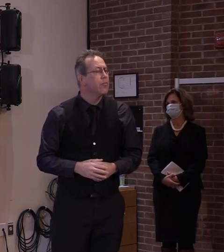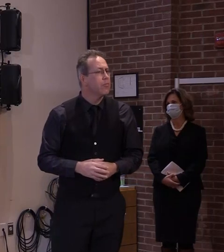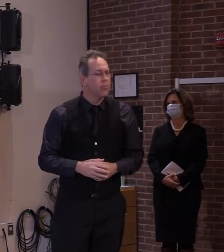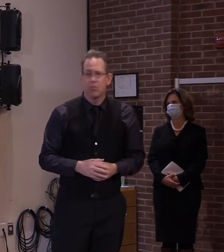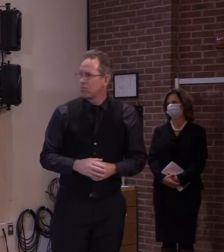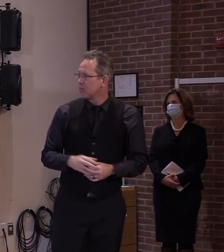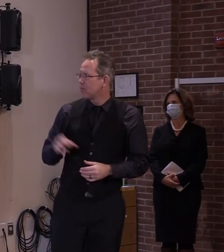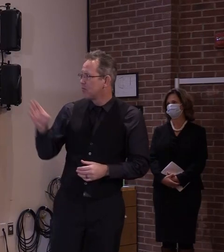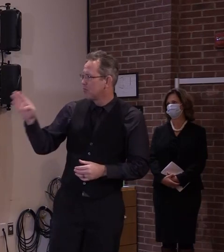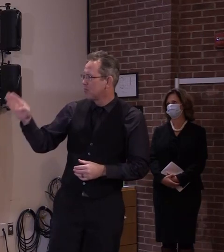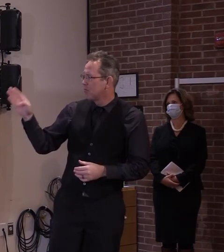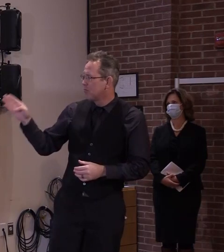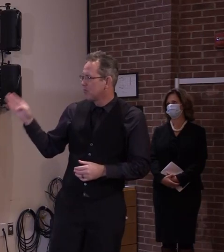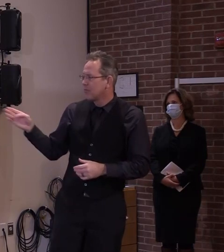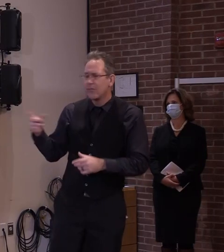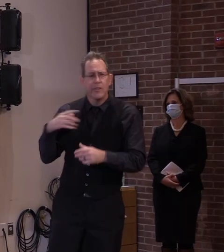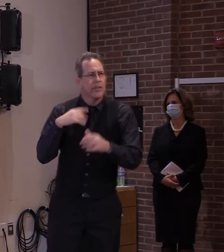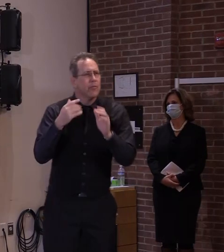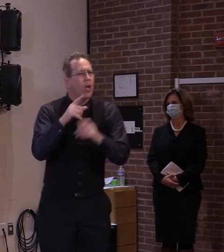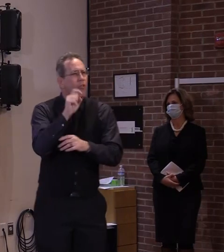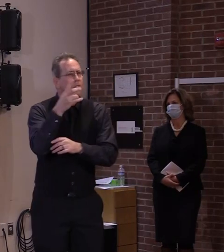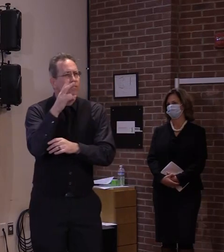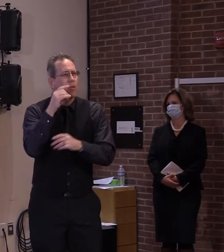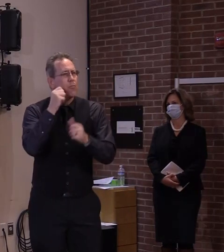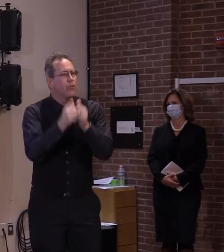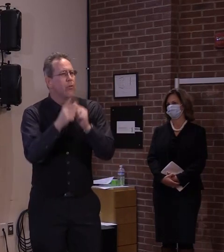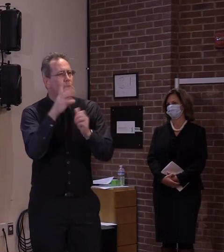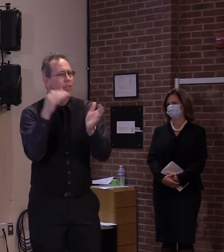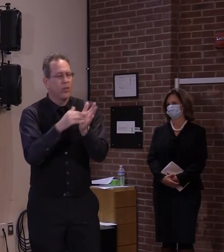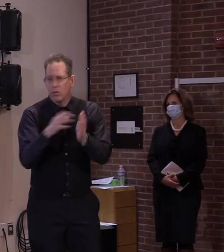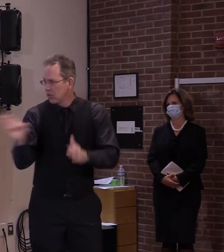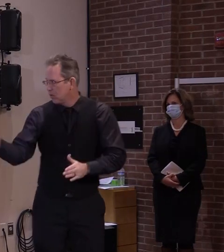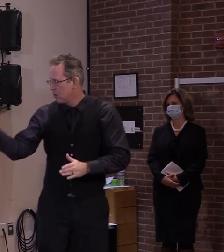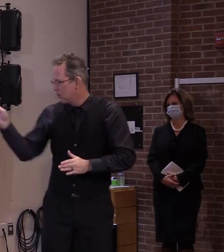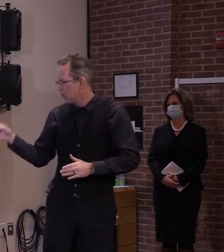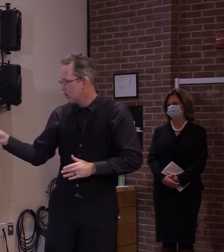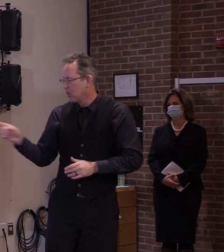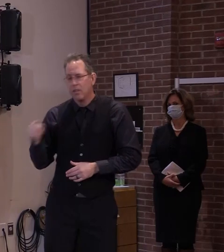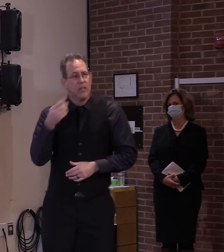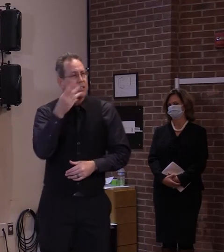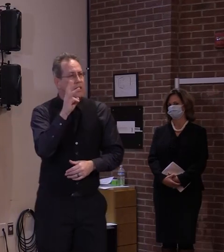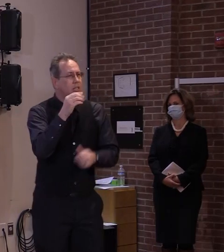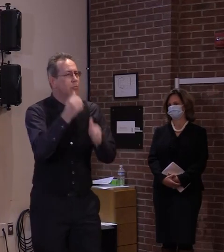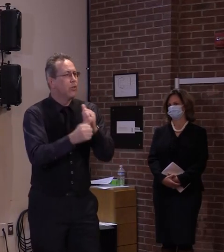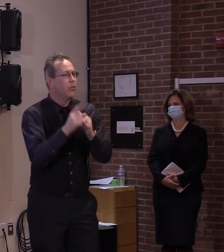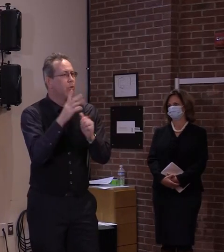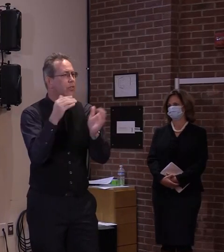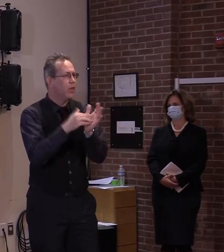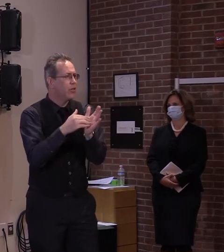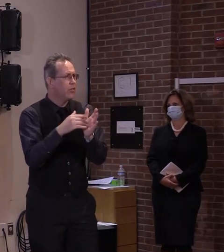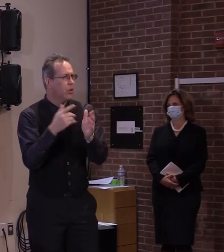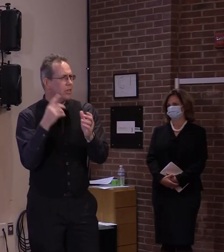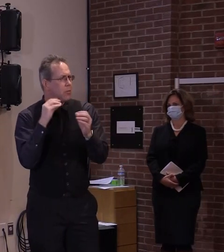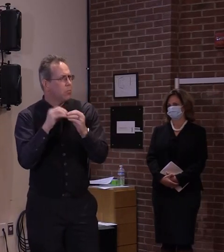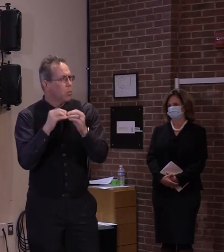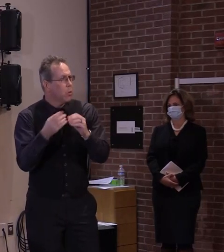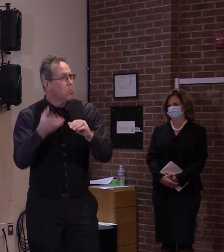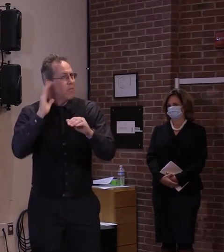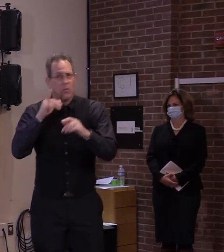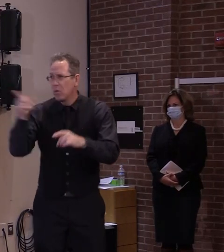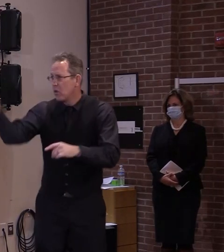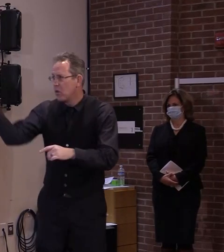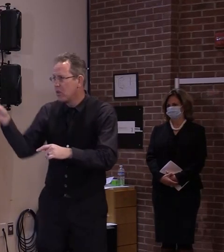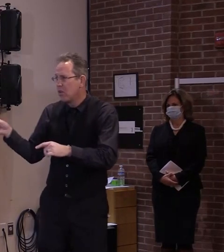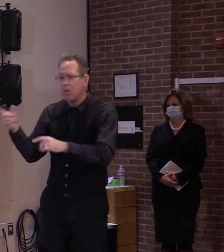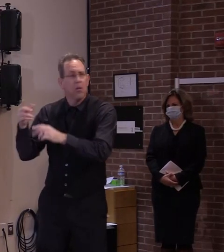boosted. And even when you compare those that are fully vaccinated, still a significant amount of protection between those who are fully vaccinated and boosted.